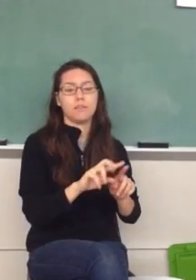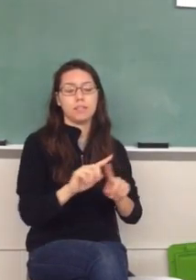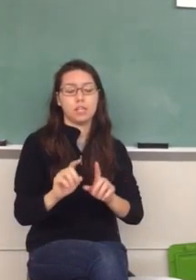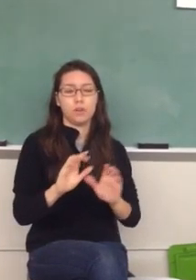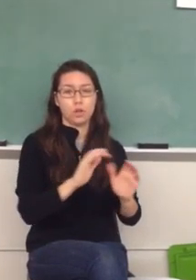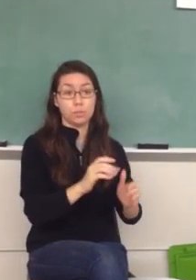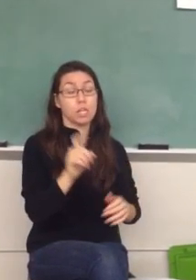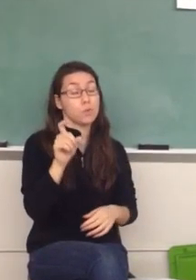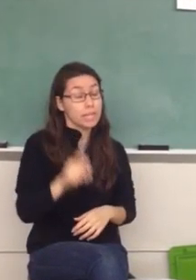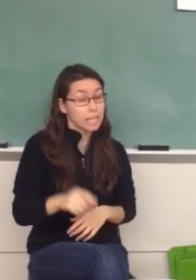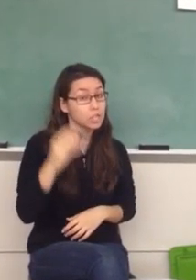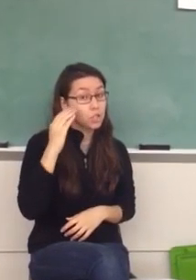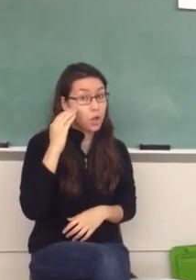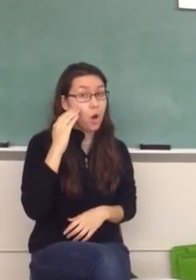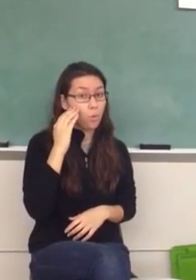these.